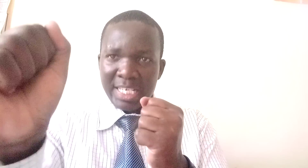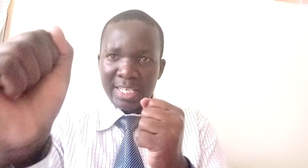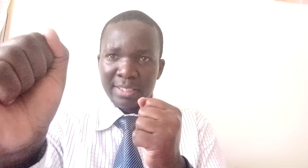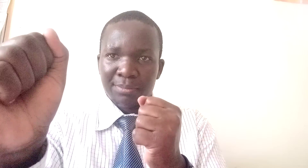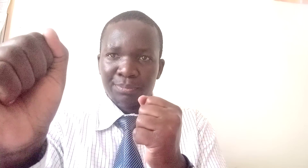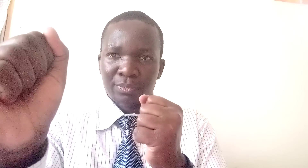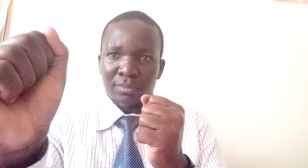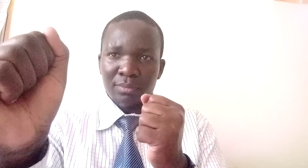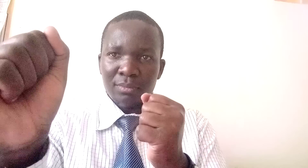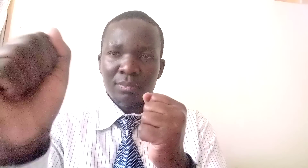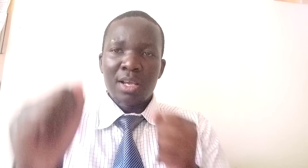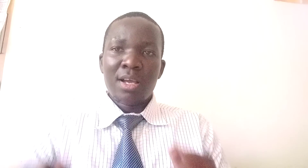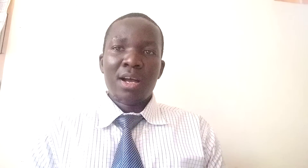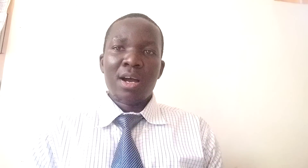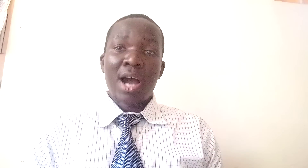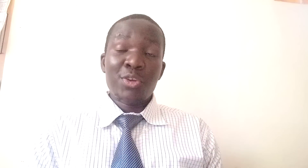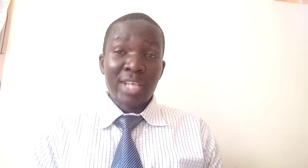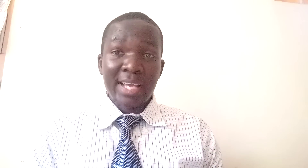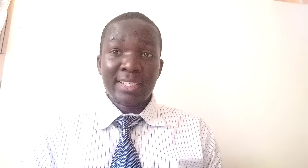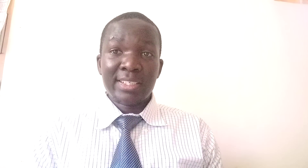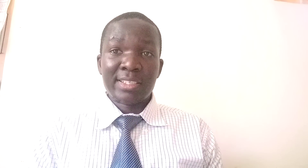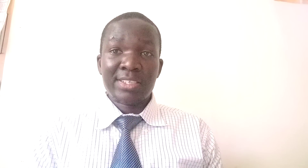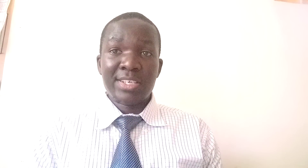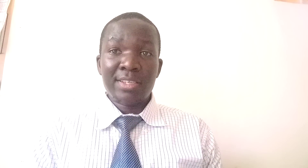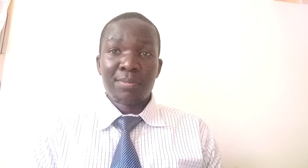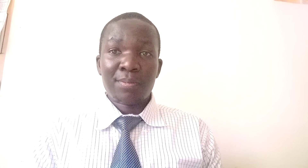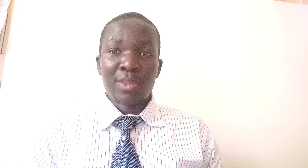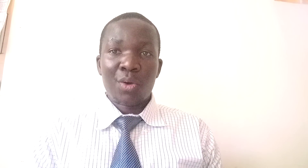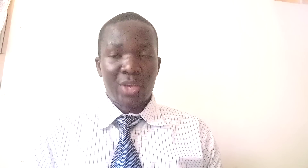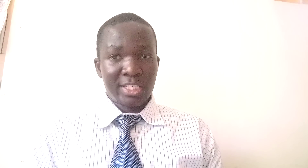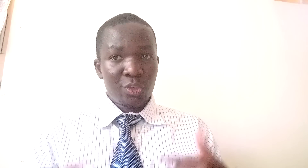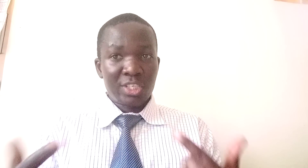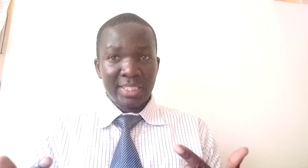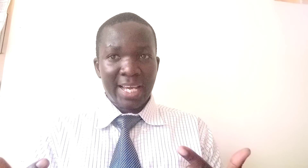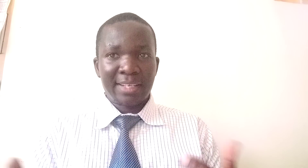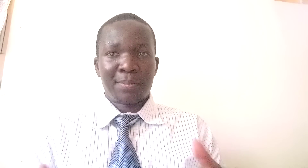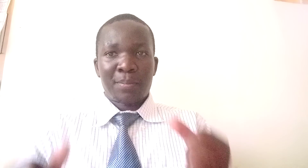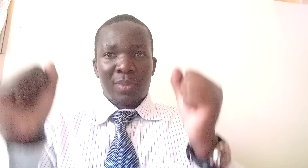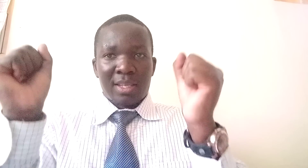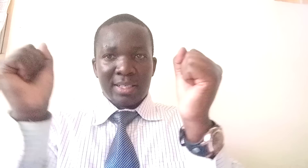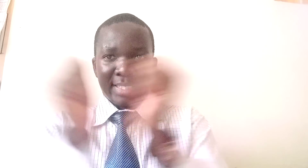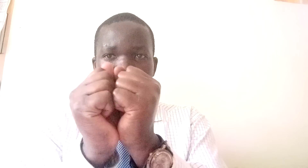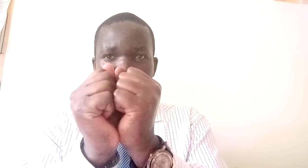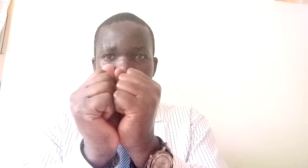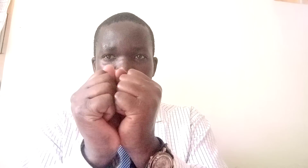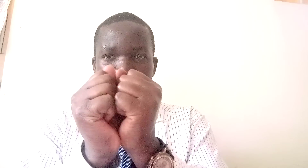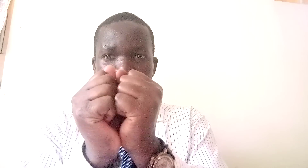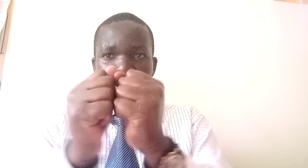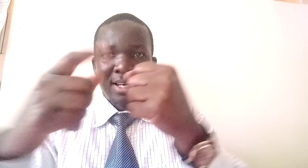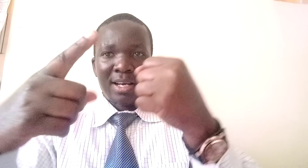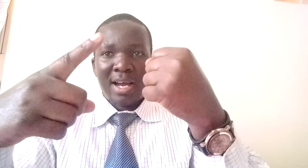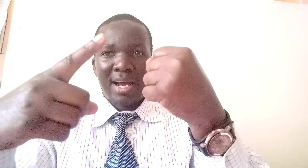15. How do you sign 16? We are still using 10. 10 and